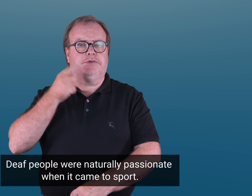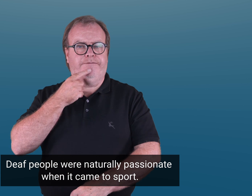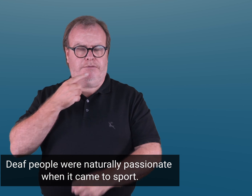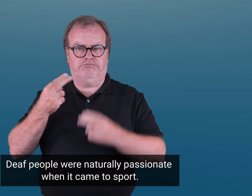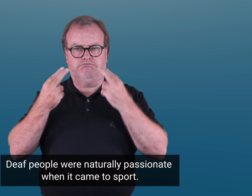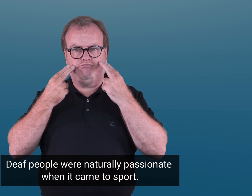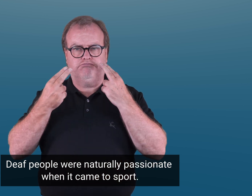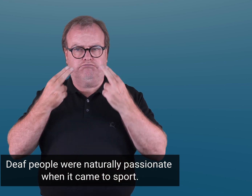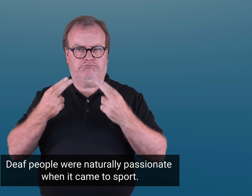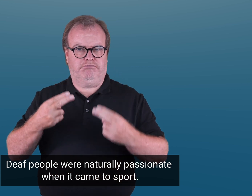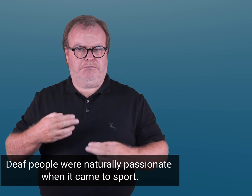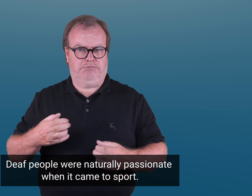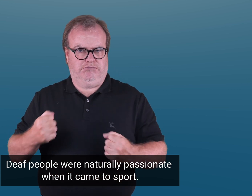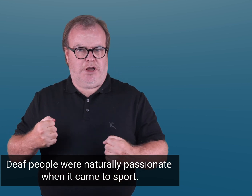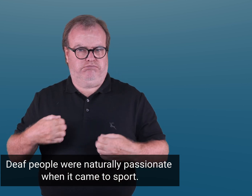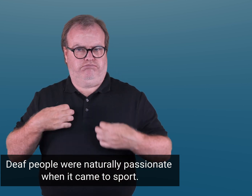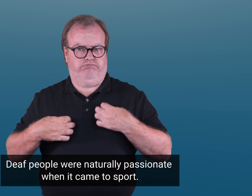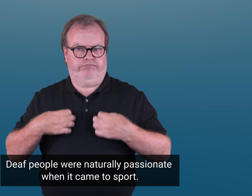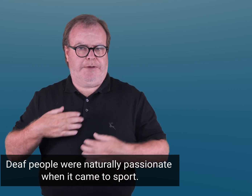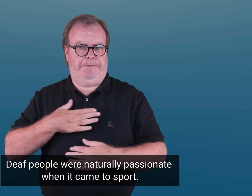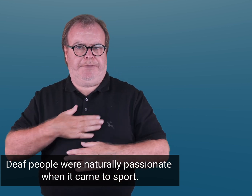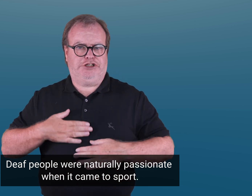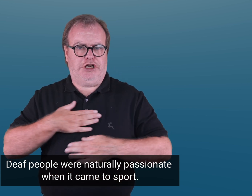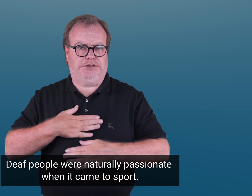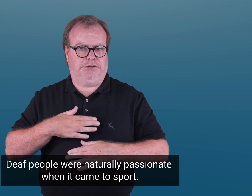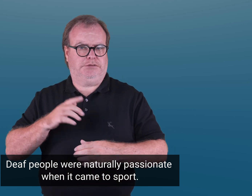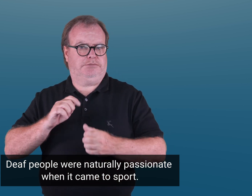Deaf people were naturally passionate when it came to sport.